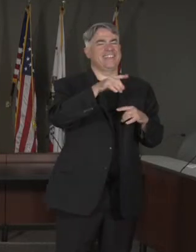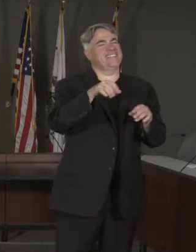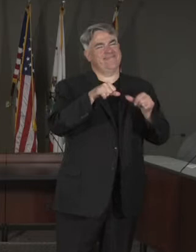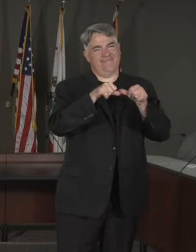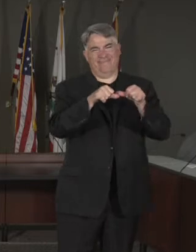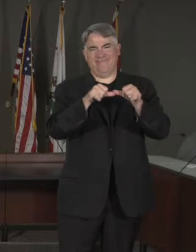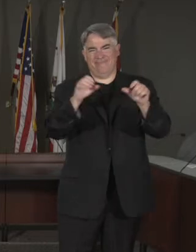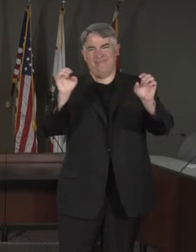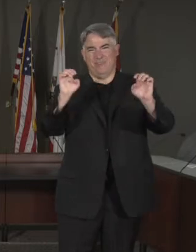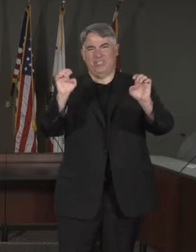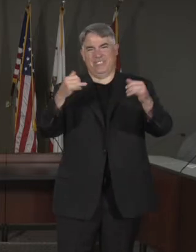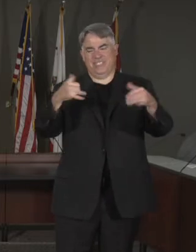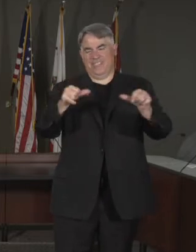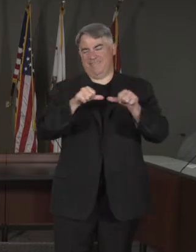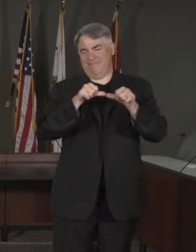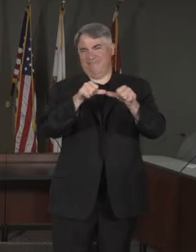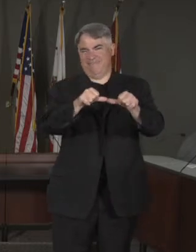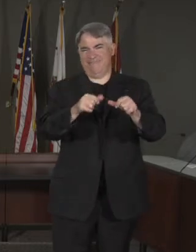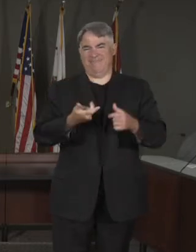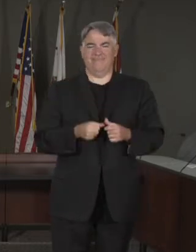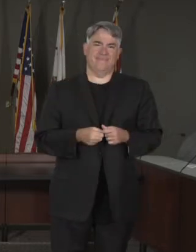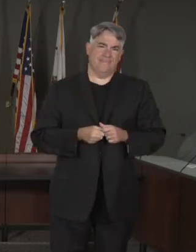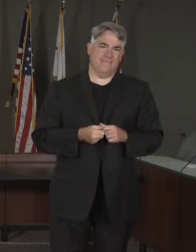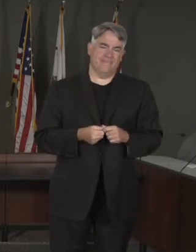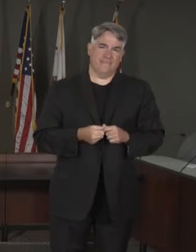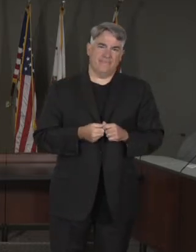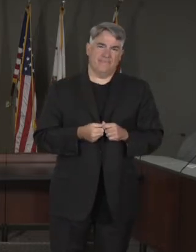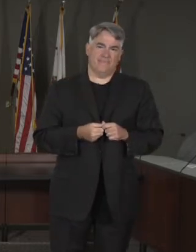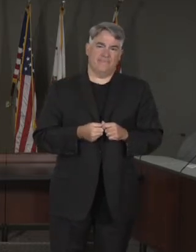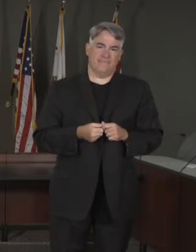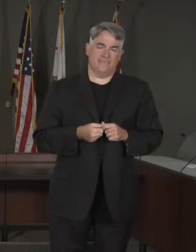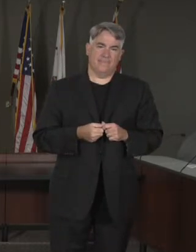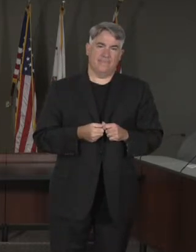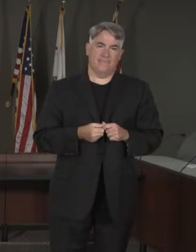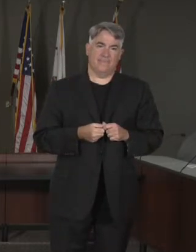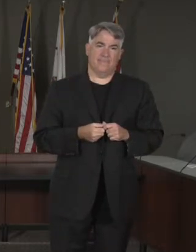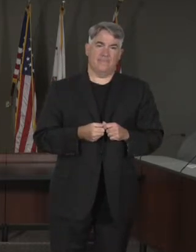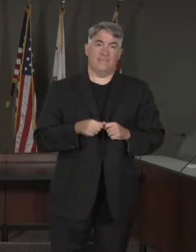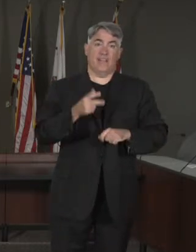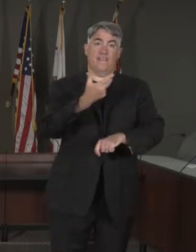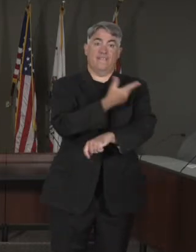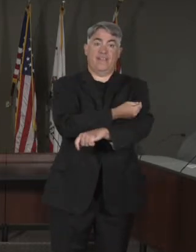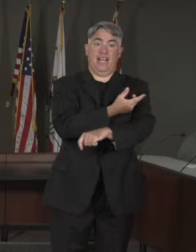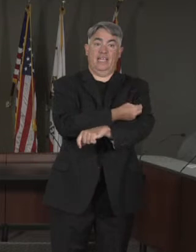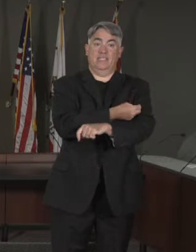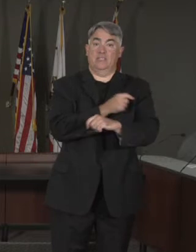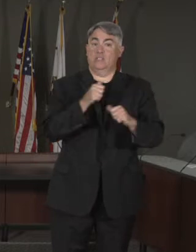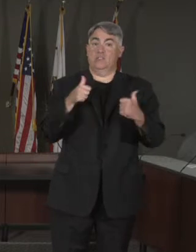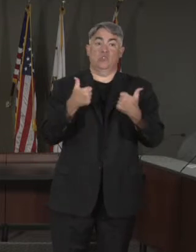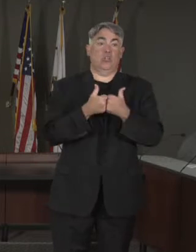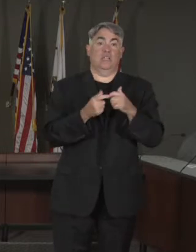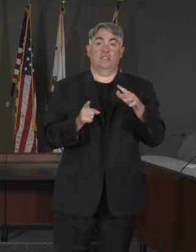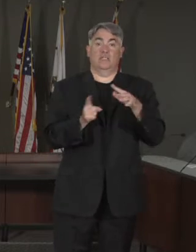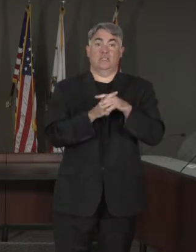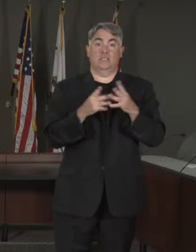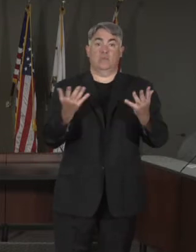to vaccination. So turning to vaccinations, what is the most challenging thing right now?